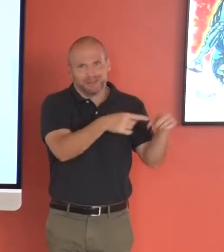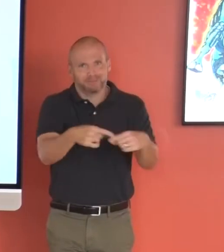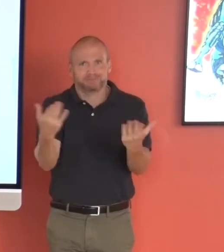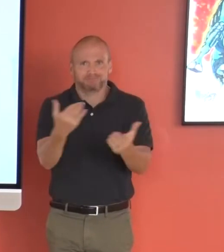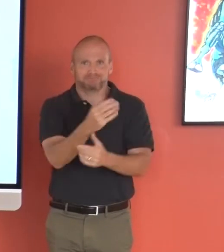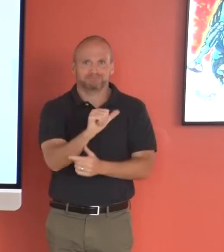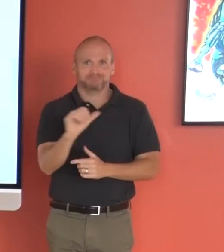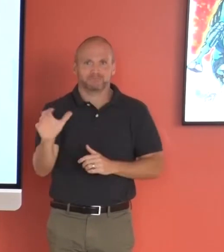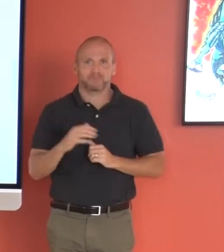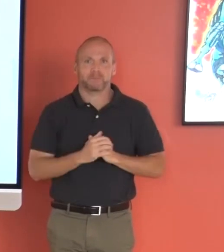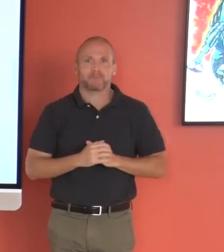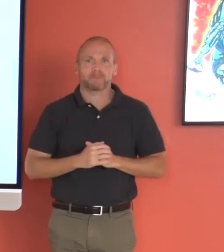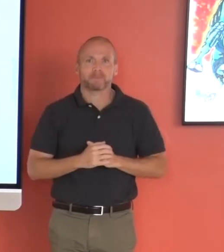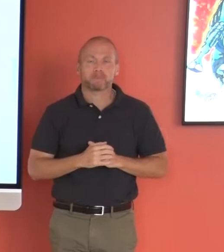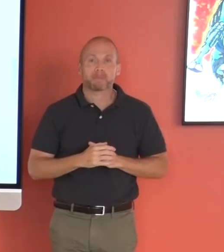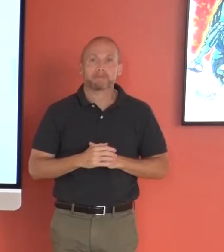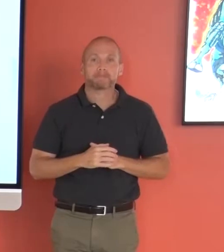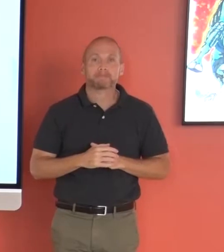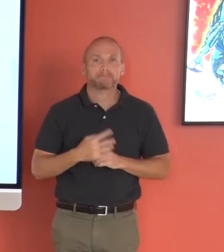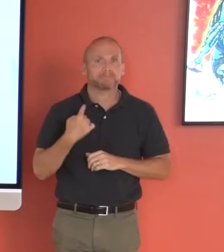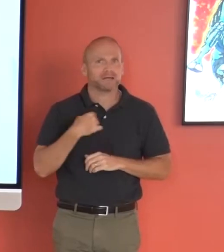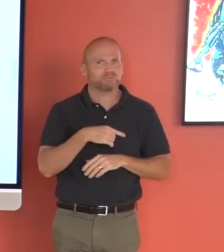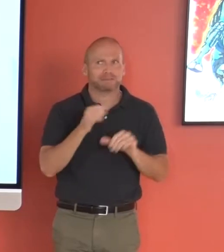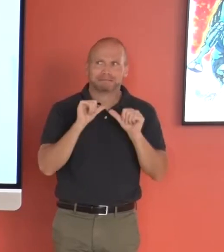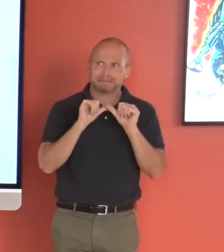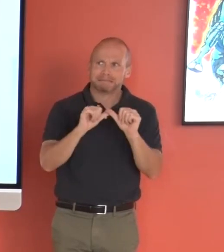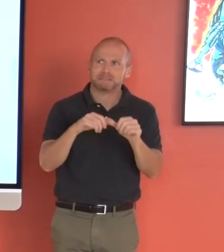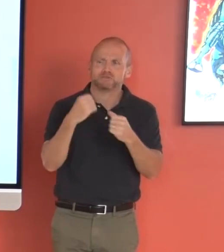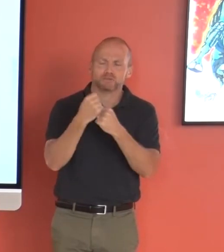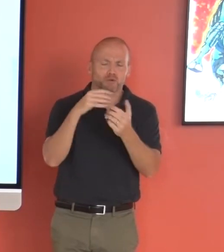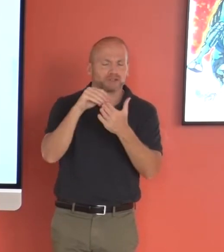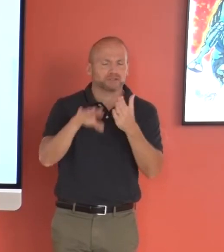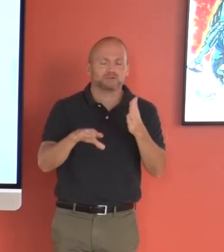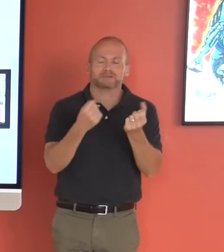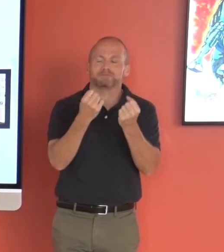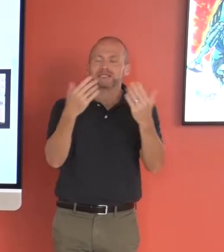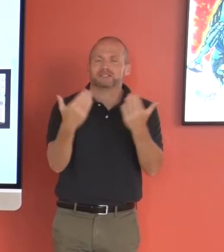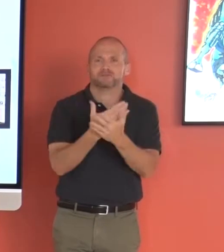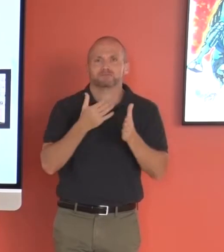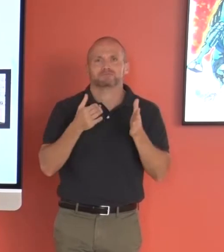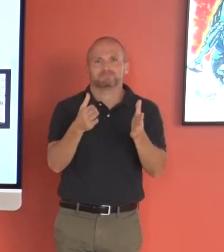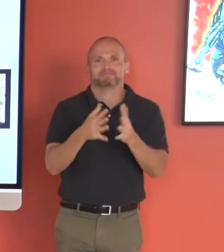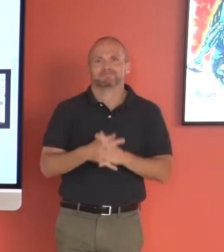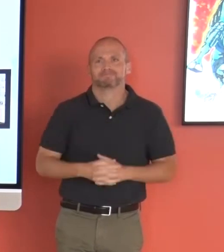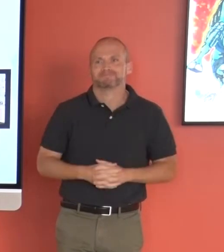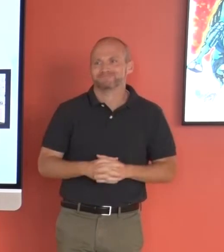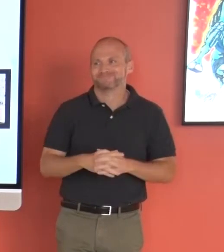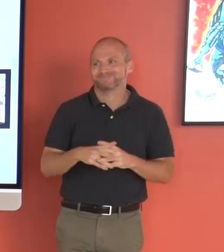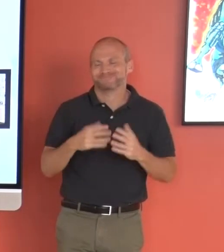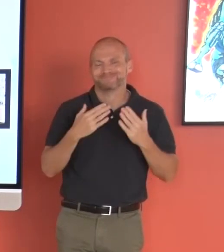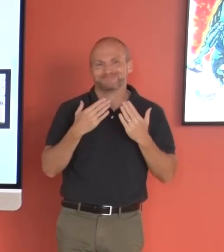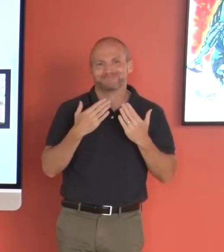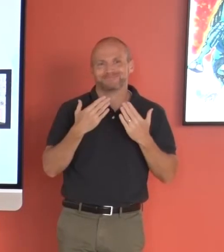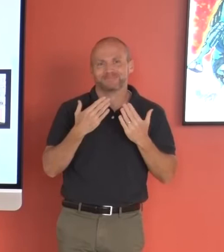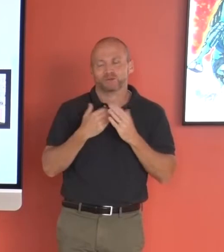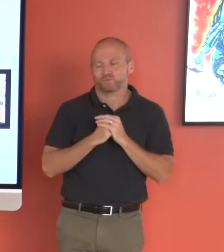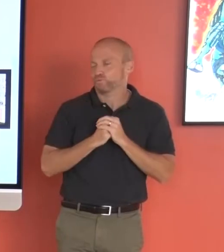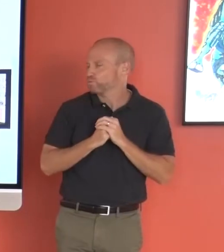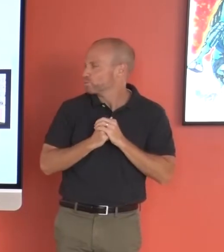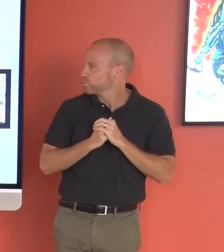we're doing. And we're continuing to support our students in new ways. Thank you.